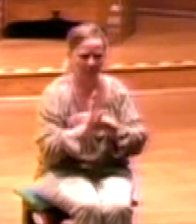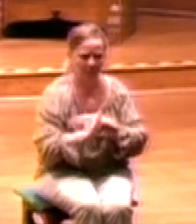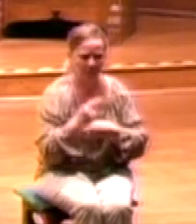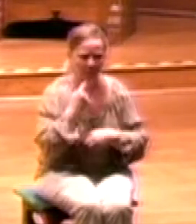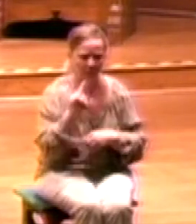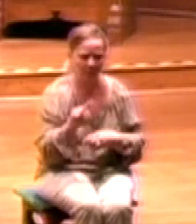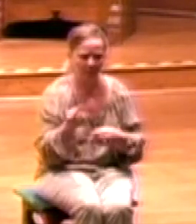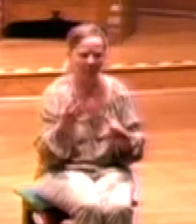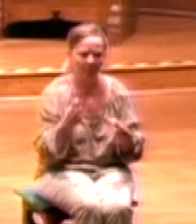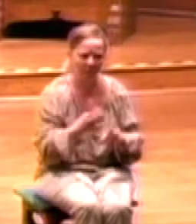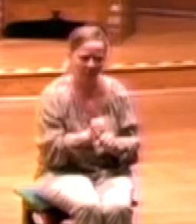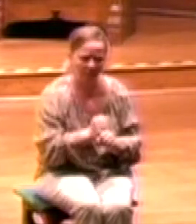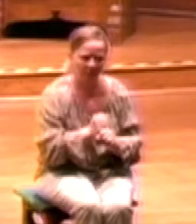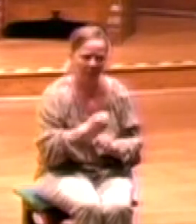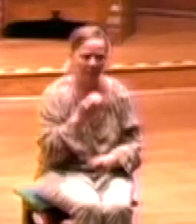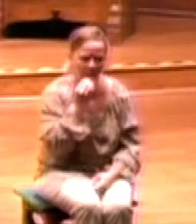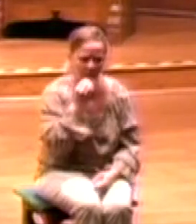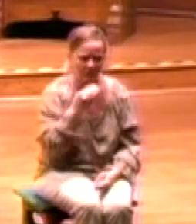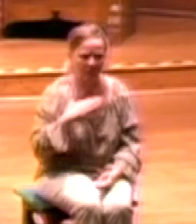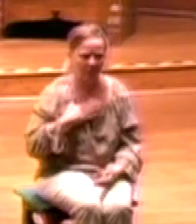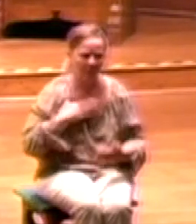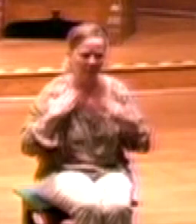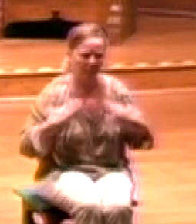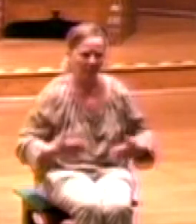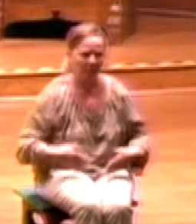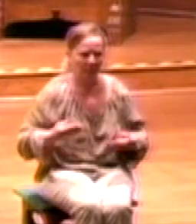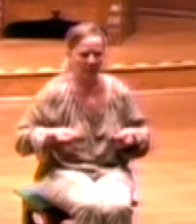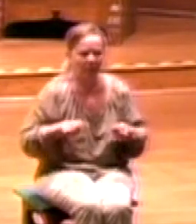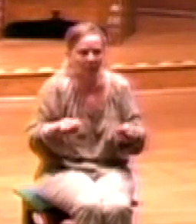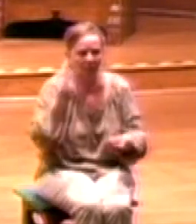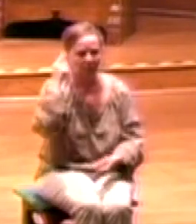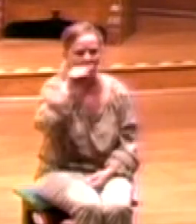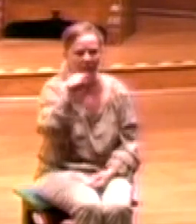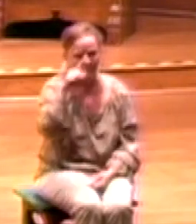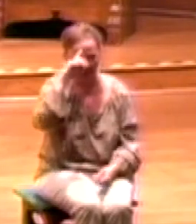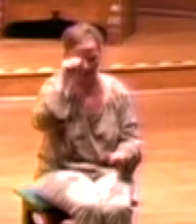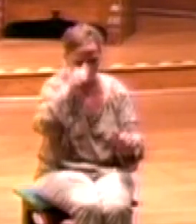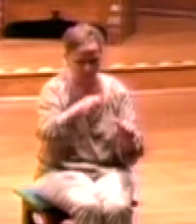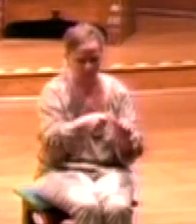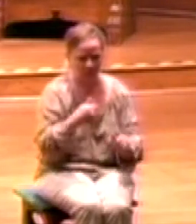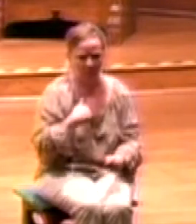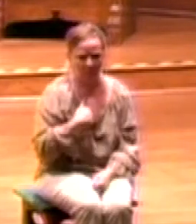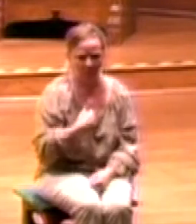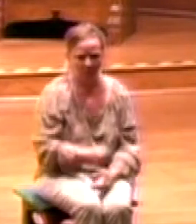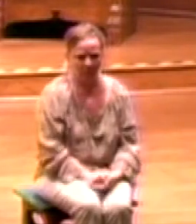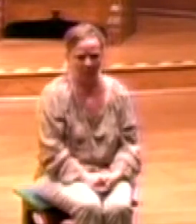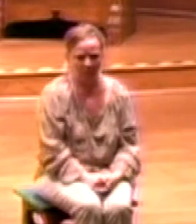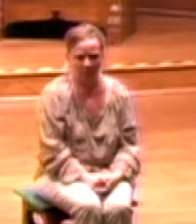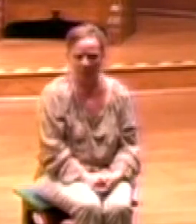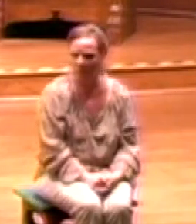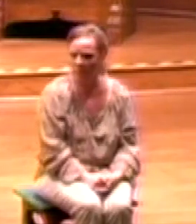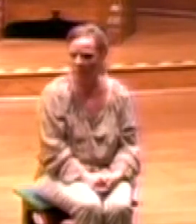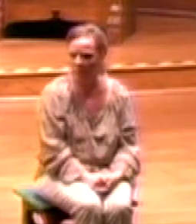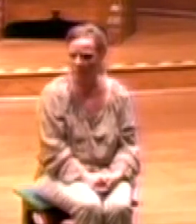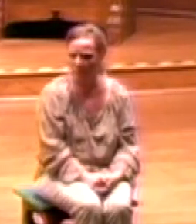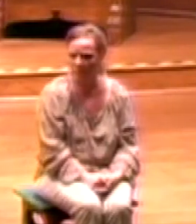and eat. This is my body given for you. Do this for the remembrance of me.